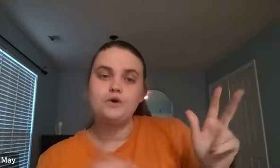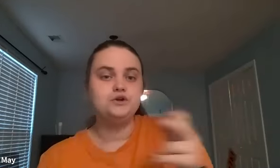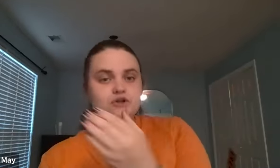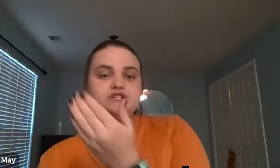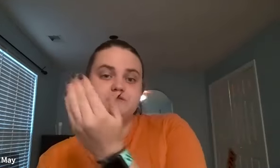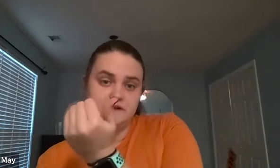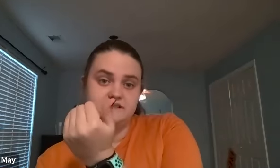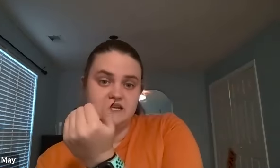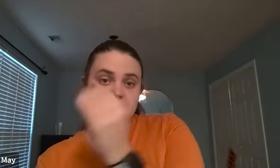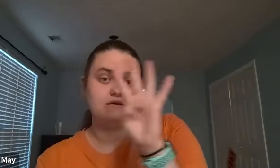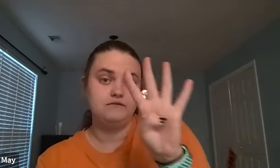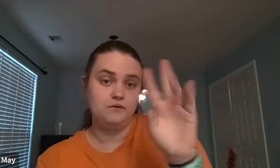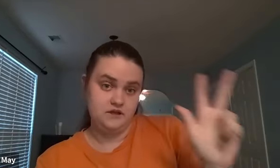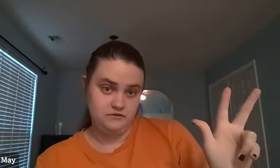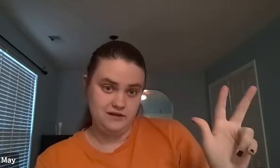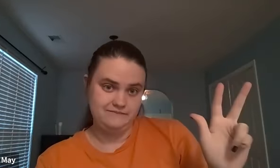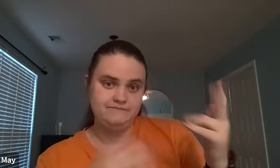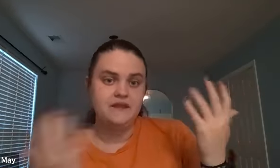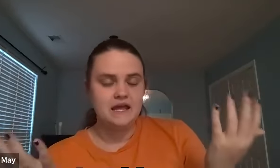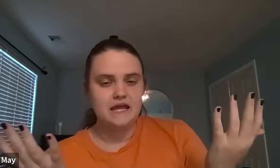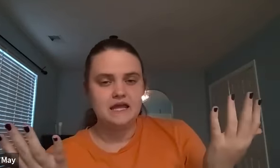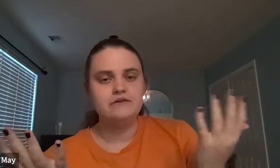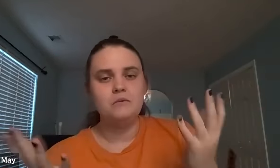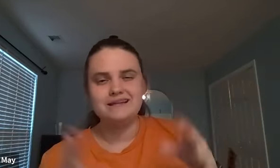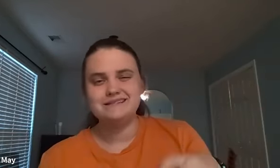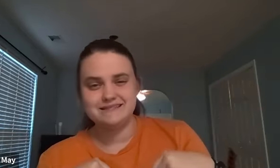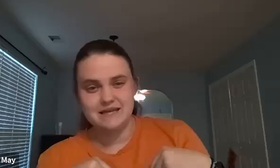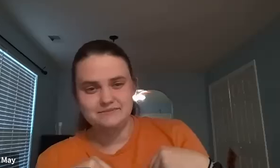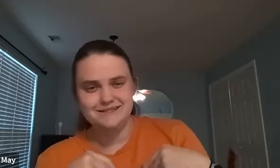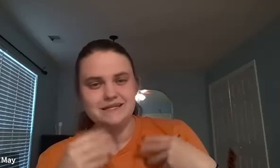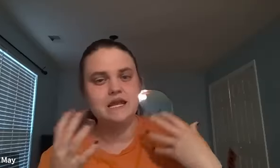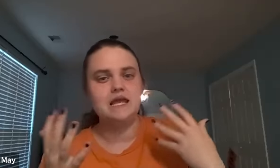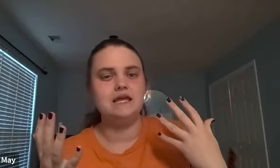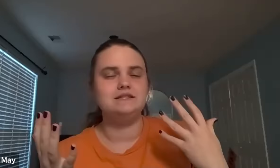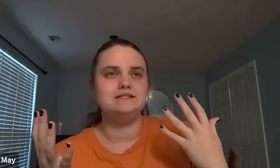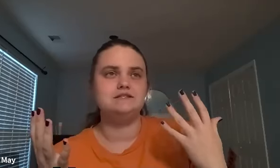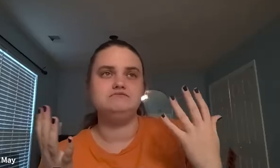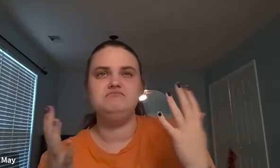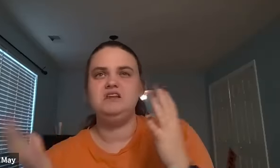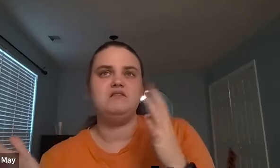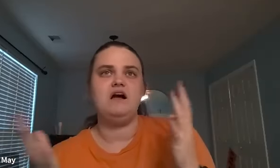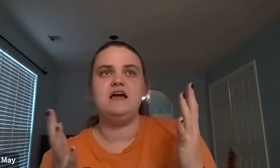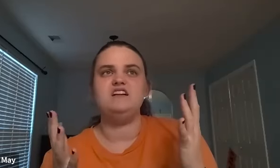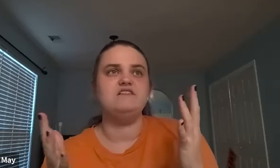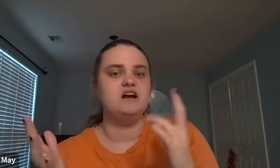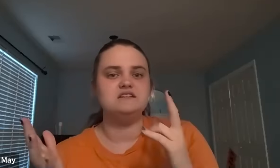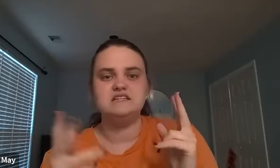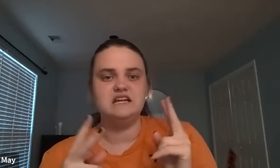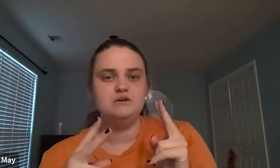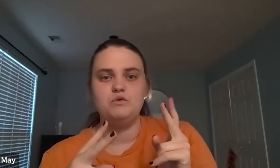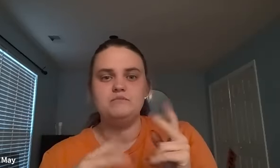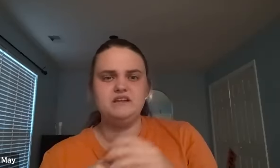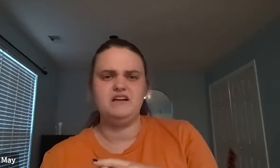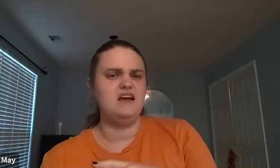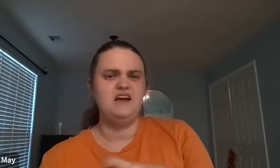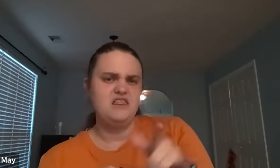you could do 1543. Either way is accepted. It's like, I've not seen anyone be like,